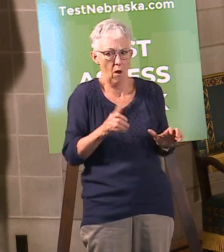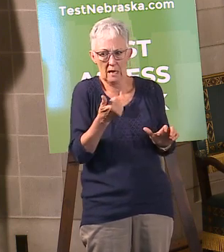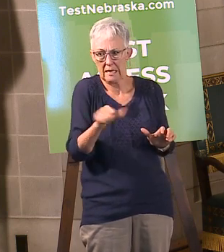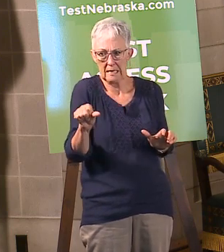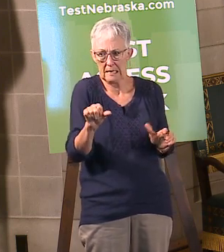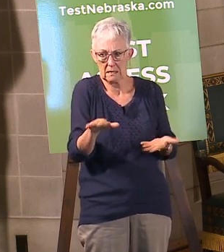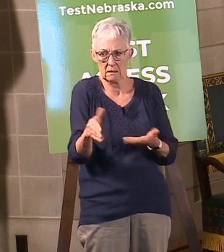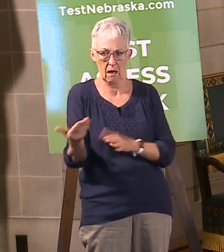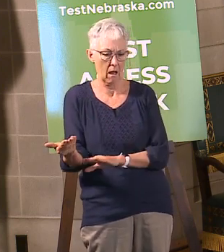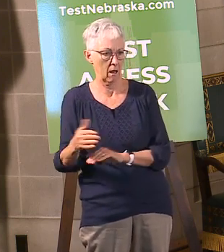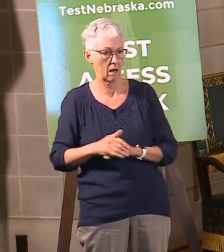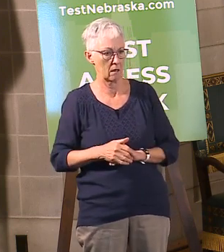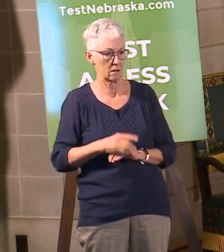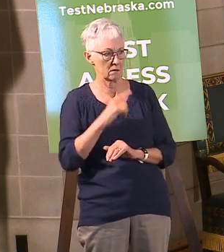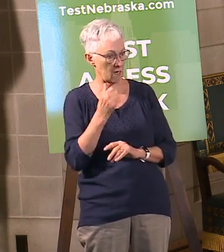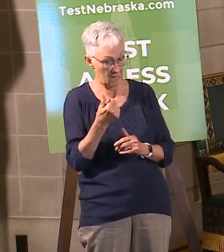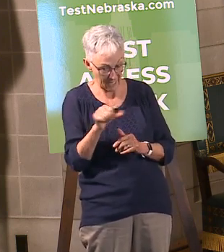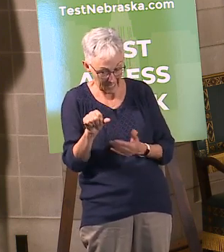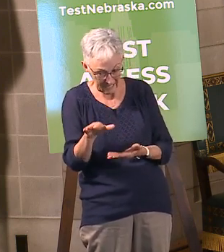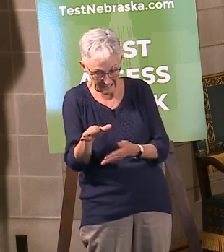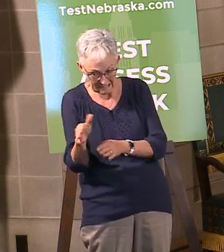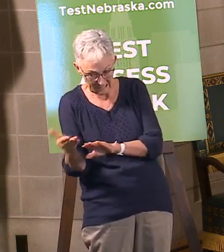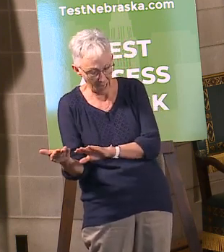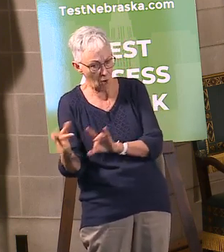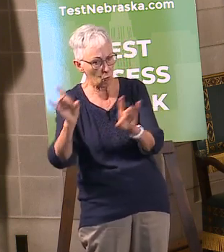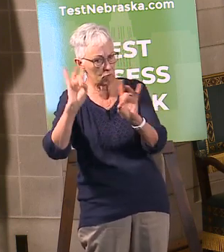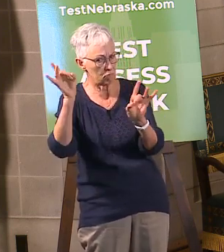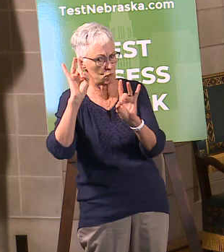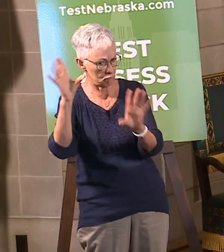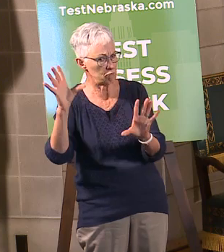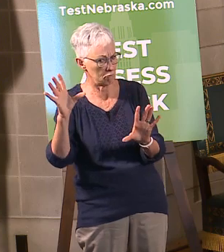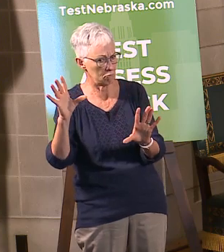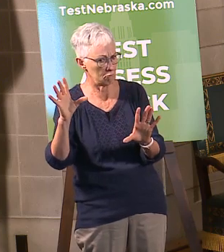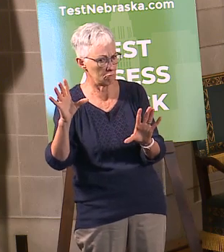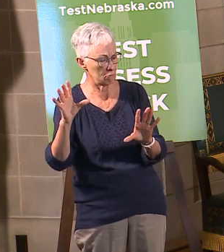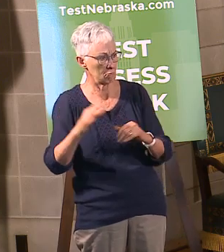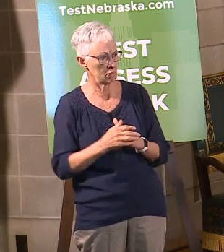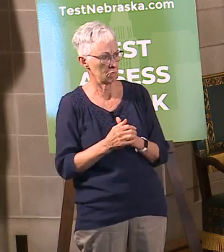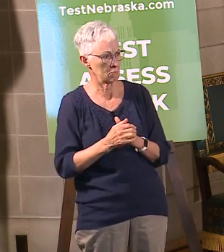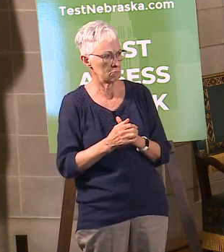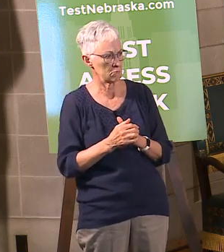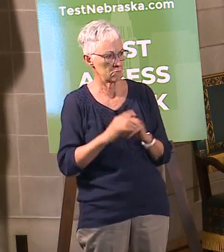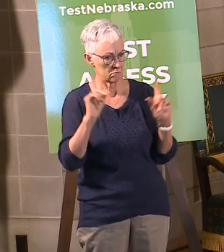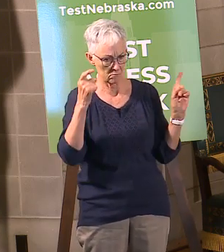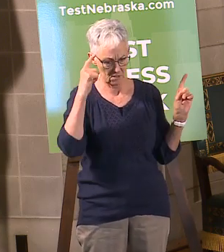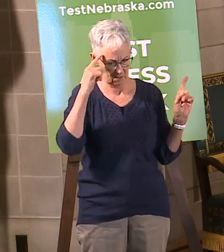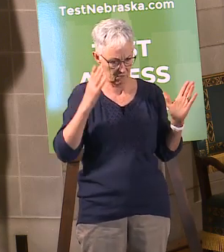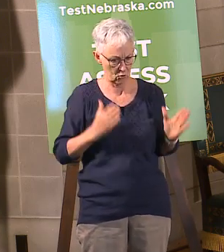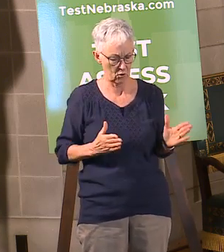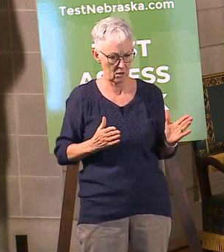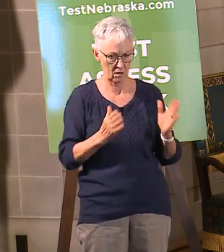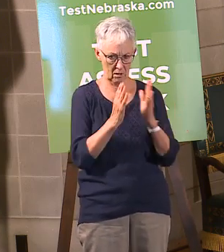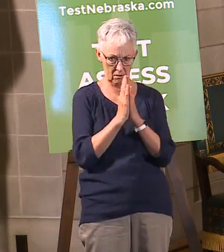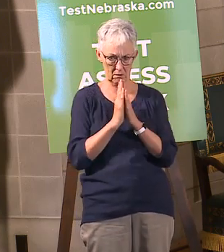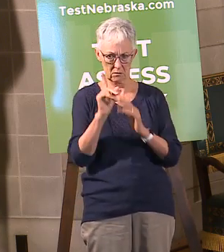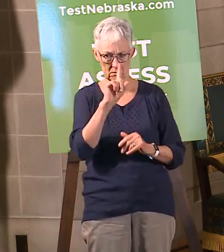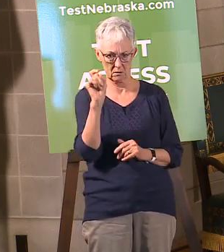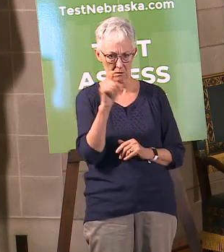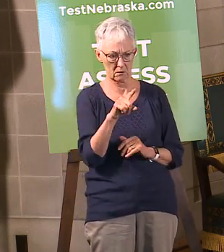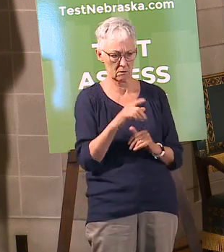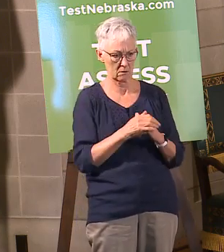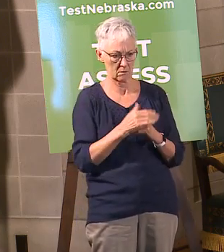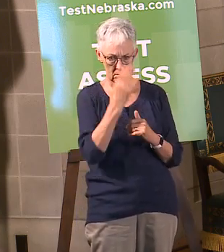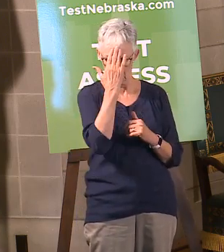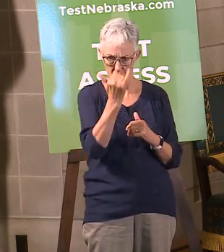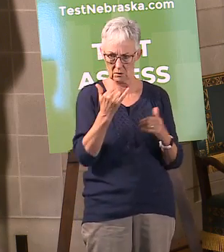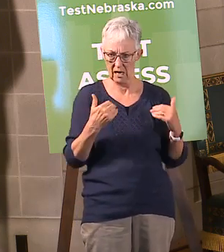you have a death, it's a tragedy. But, and then when the governor got up to ask that question about